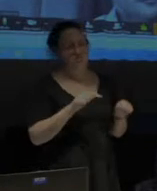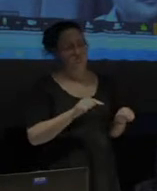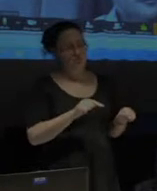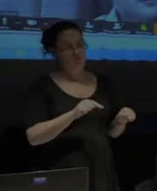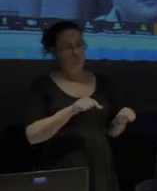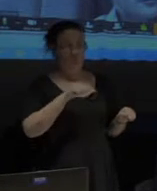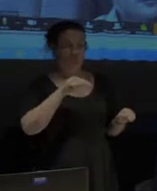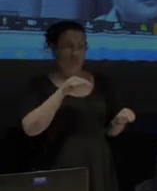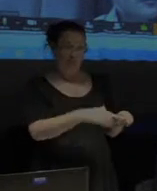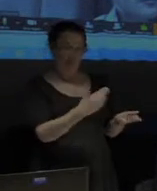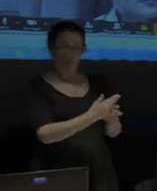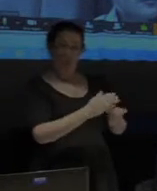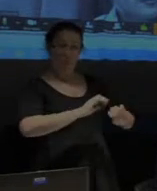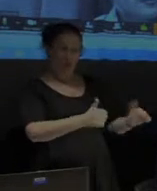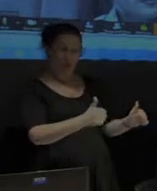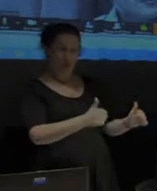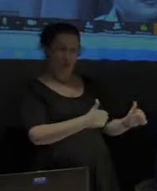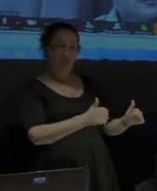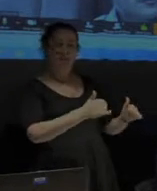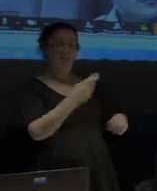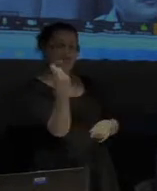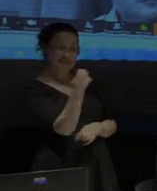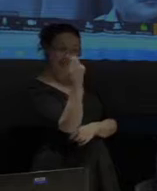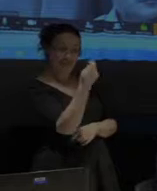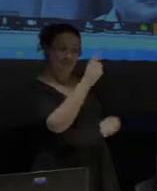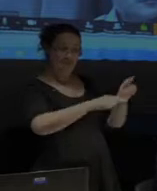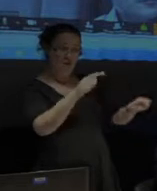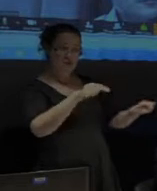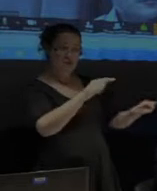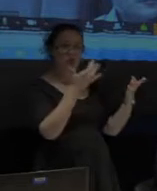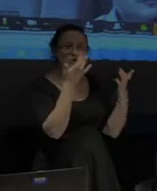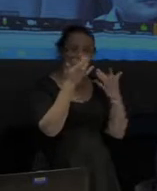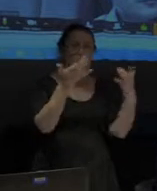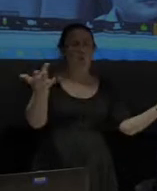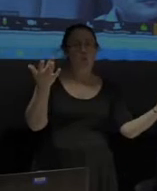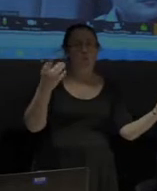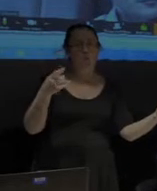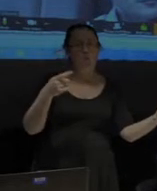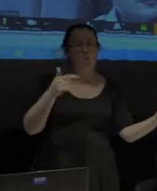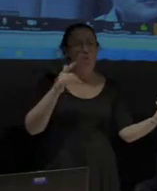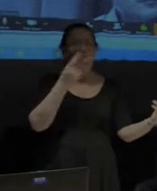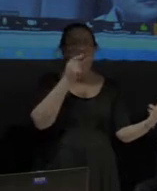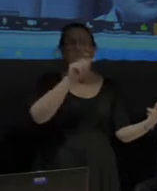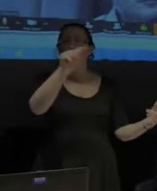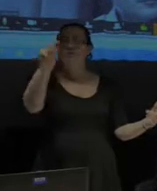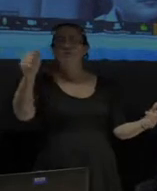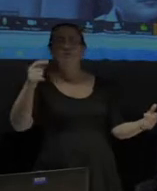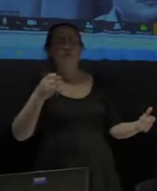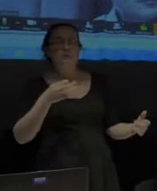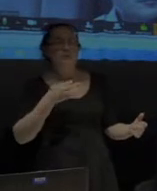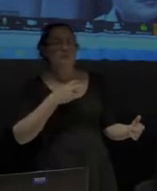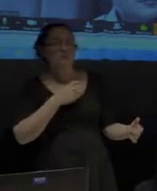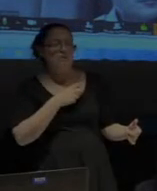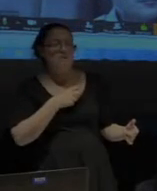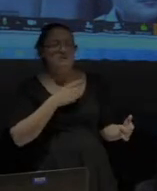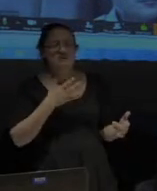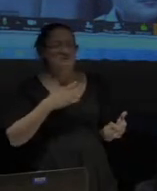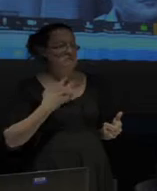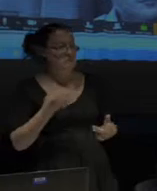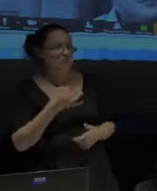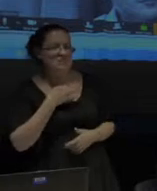and celebrating successes of diversity and just showing people who might be nervous or risk averse, so trying to get the easier ones and